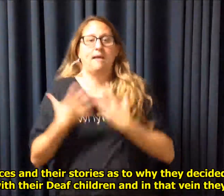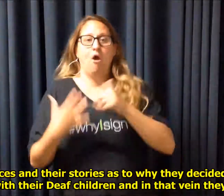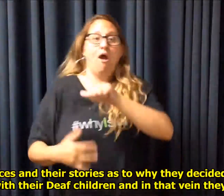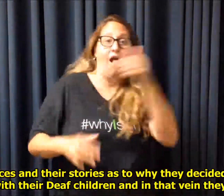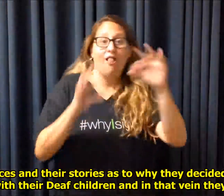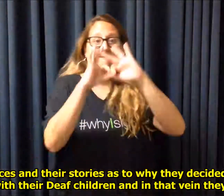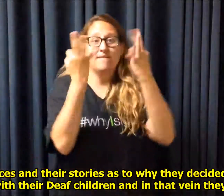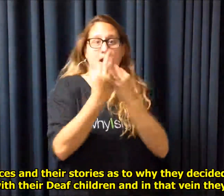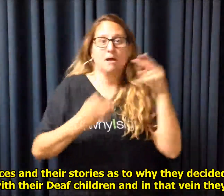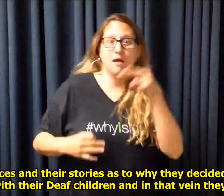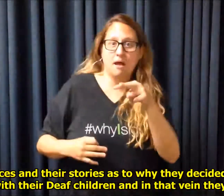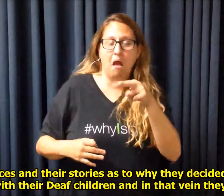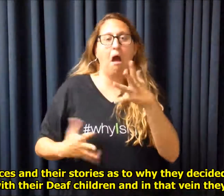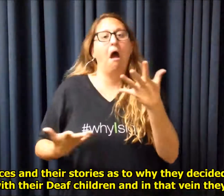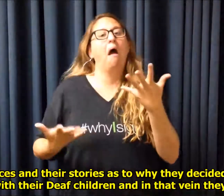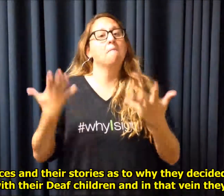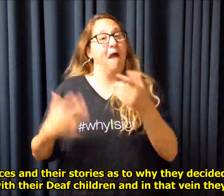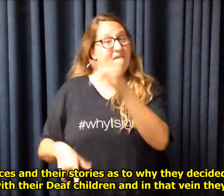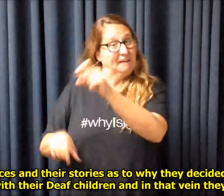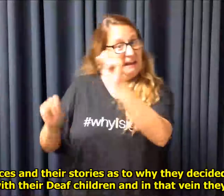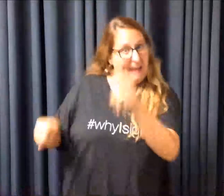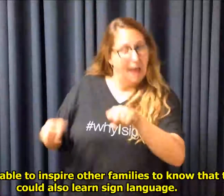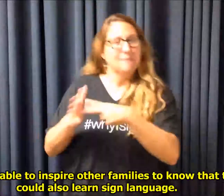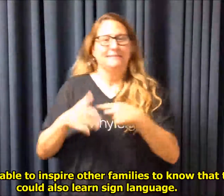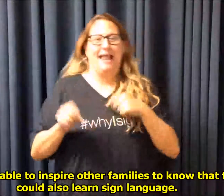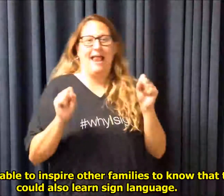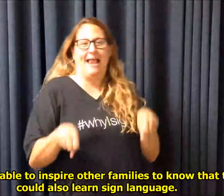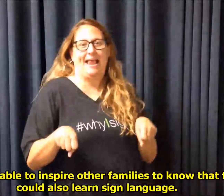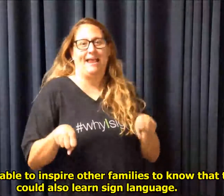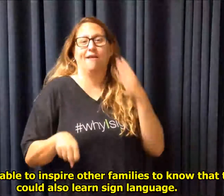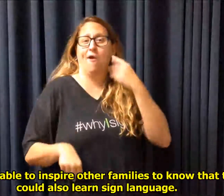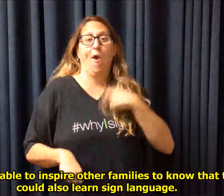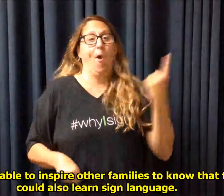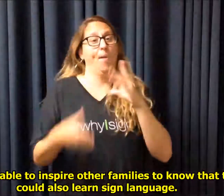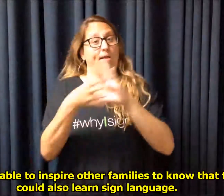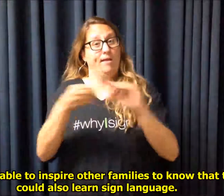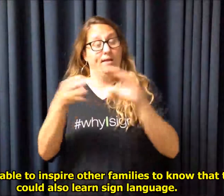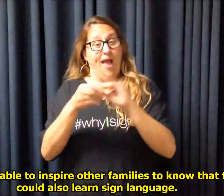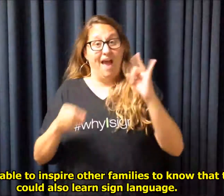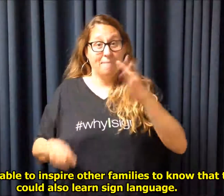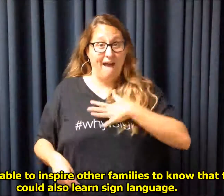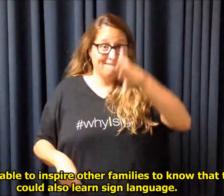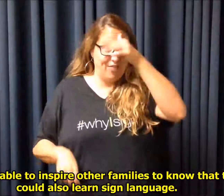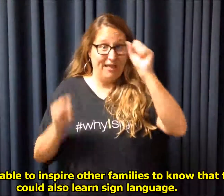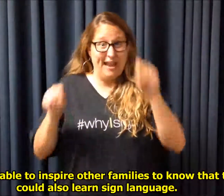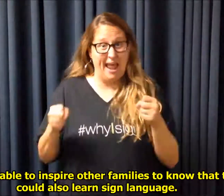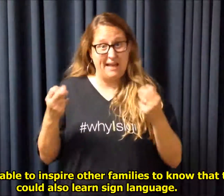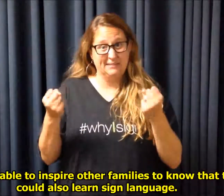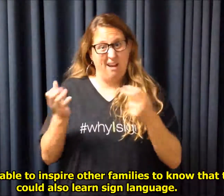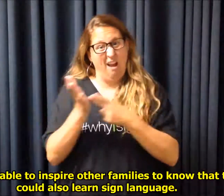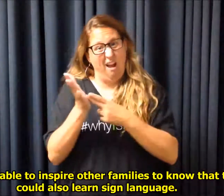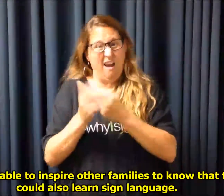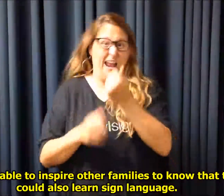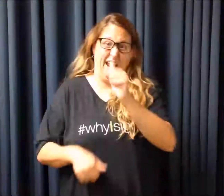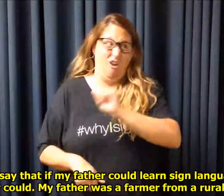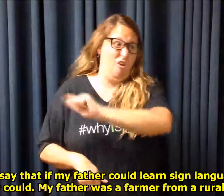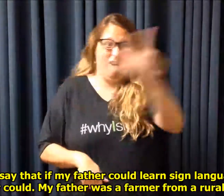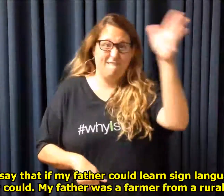deaf children. And in that vein, they would be able to inspire other families to know that they could also learn sign language. I always say that if